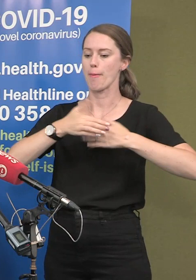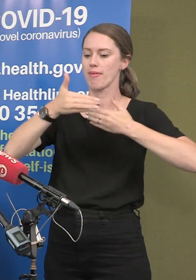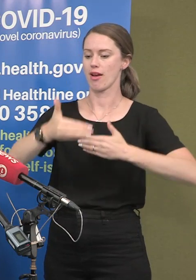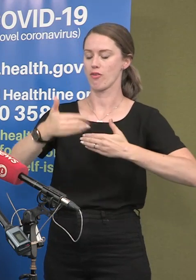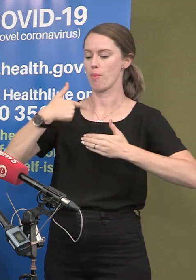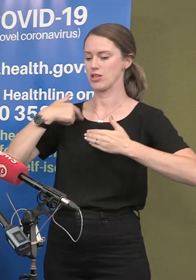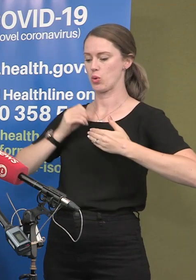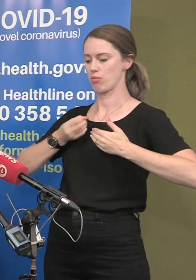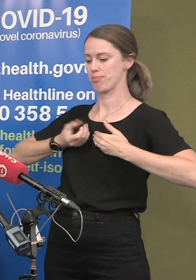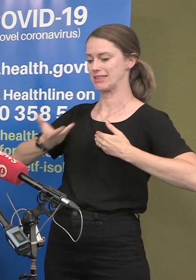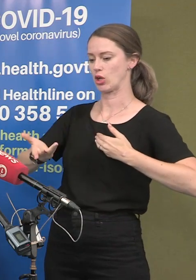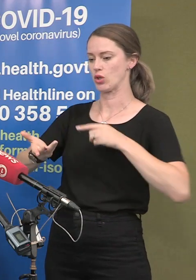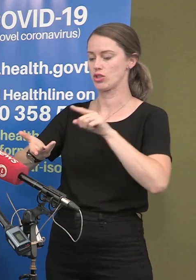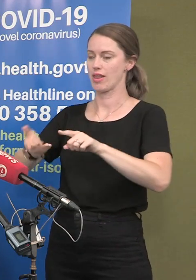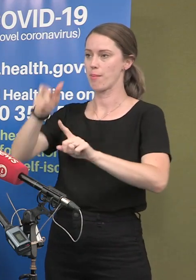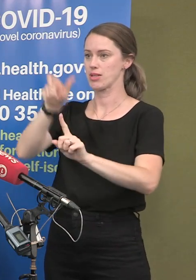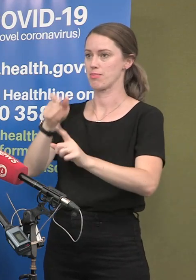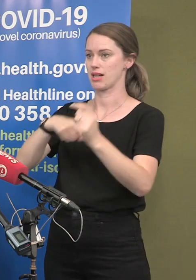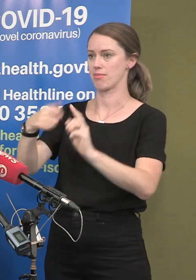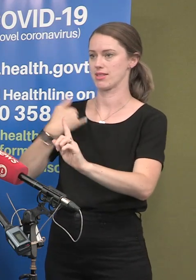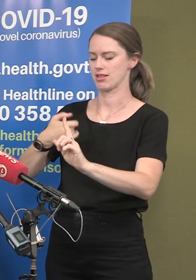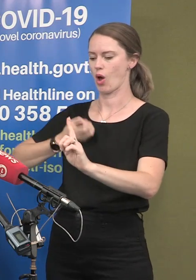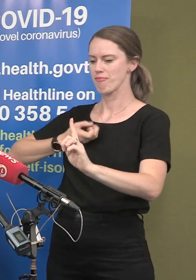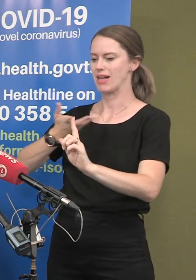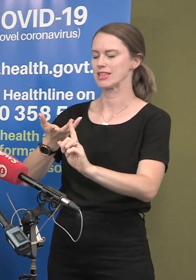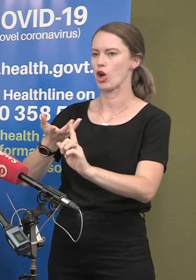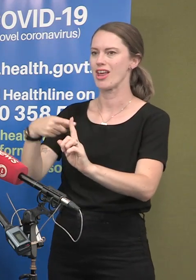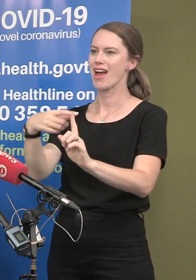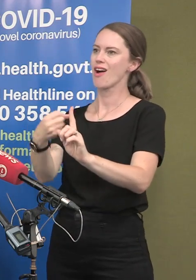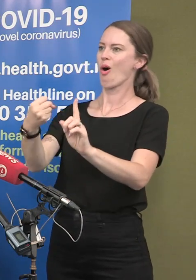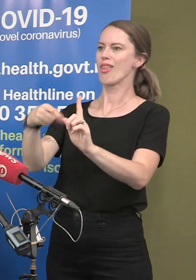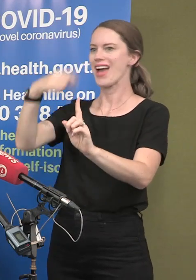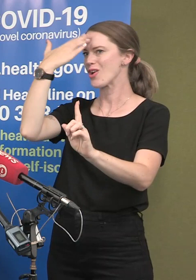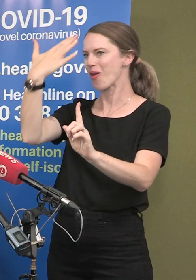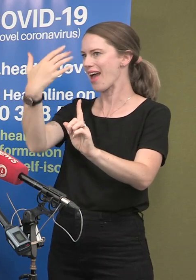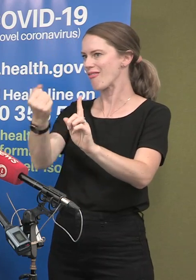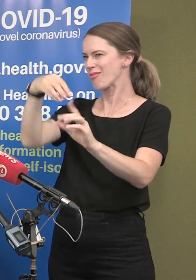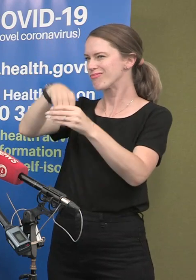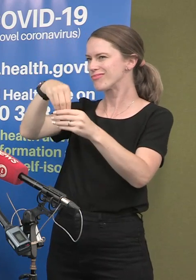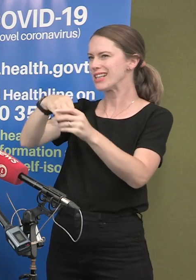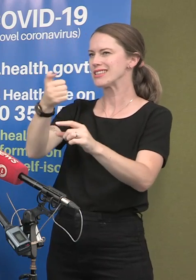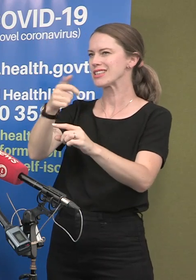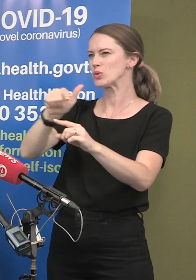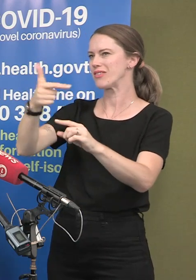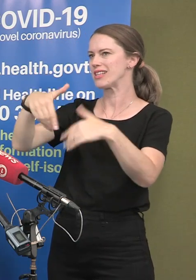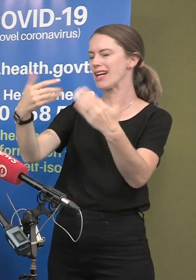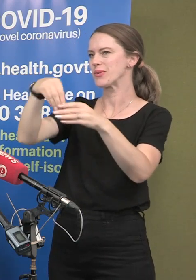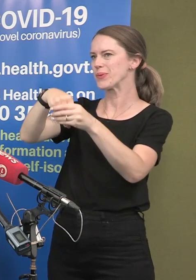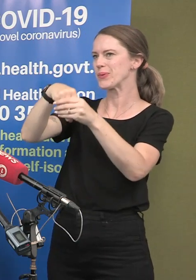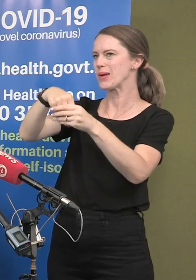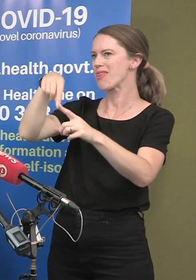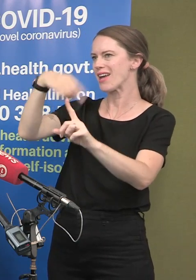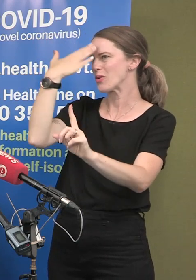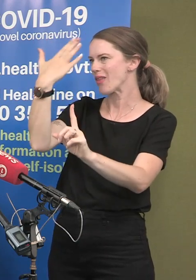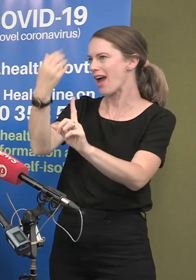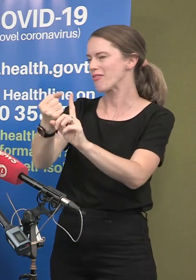that second person becomes symptomatic is quite a long period of time. It's 6 to 7 days, whereas with influenza it's 3 to 4